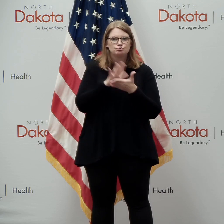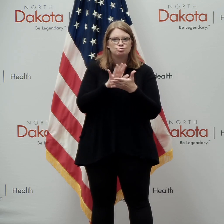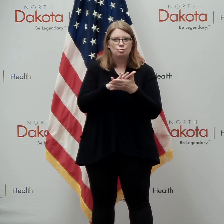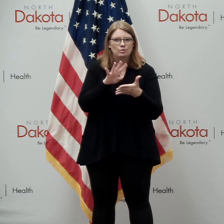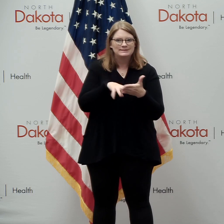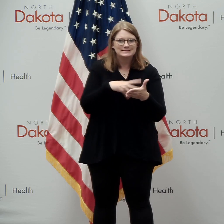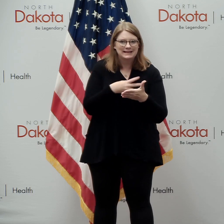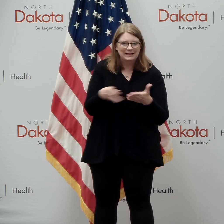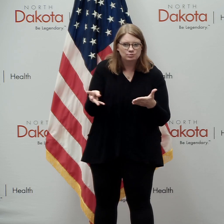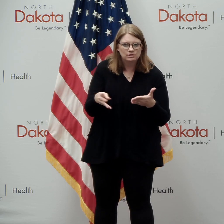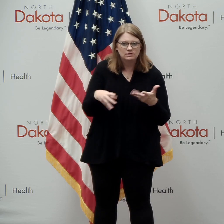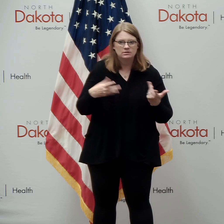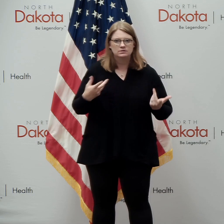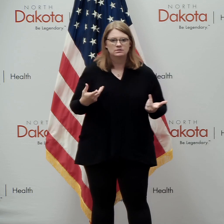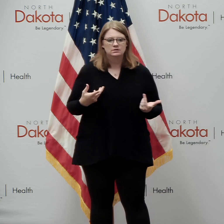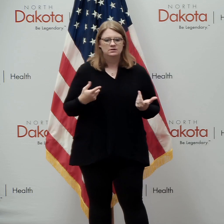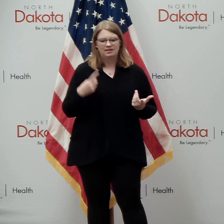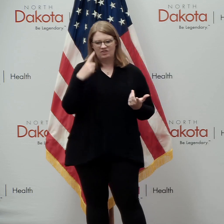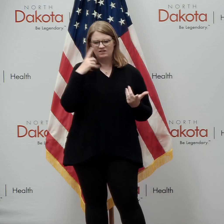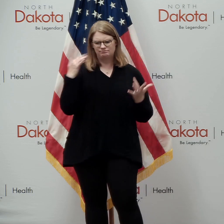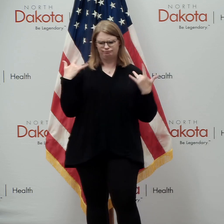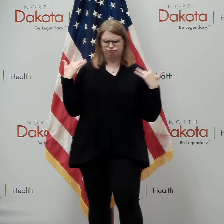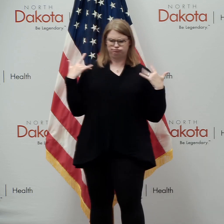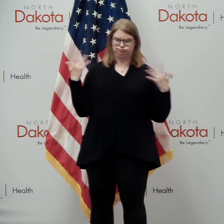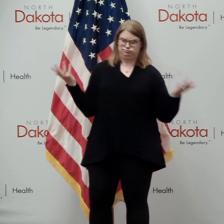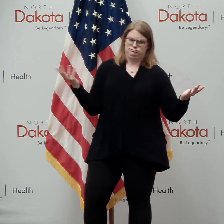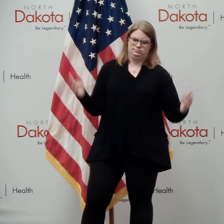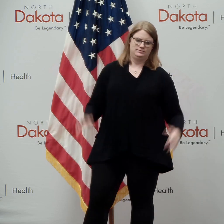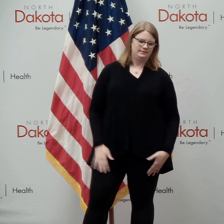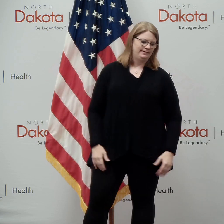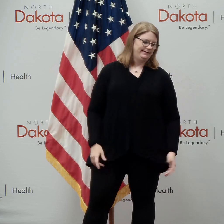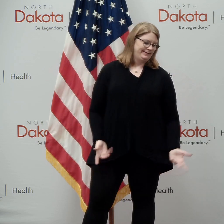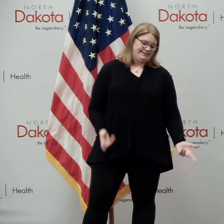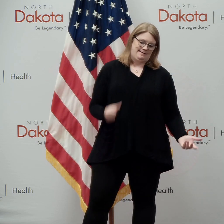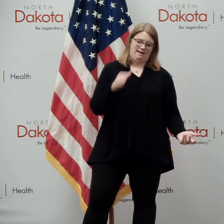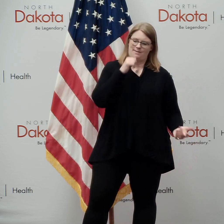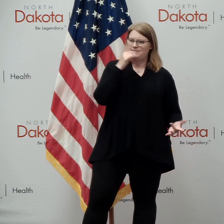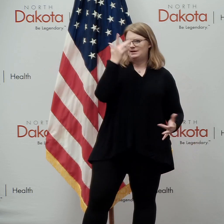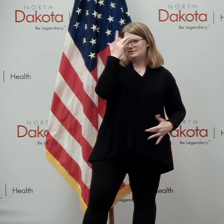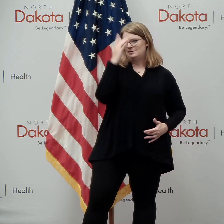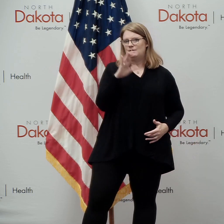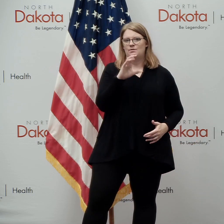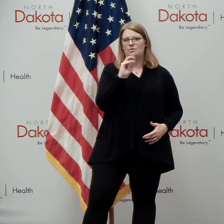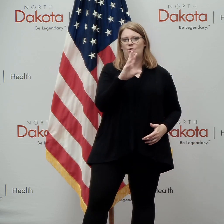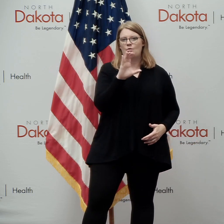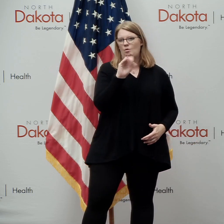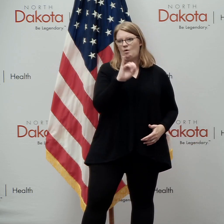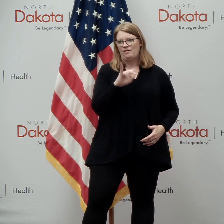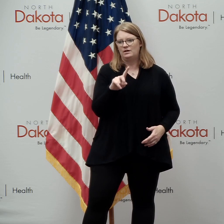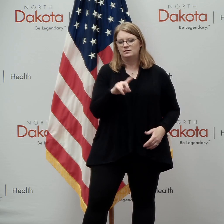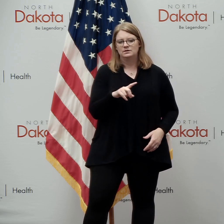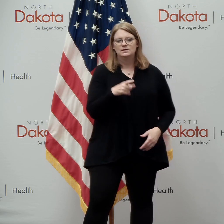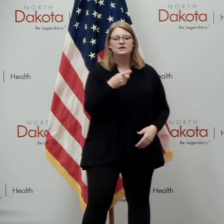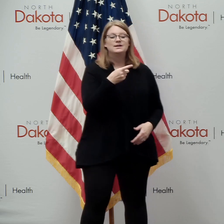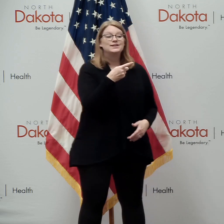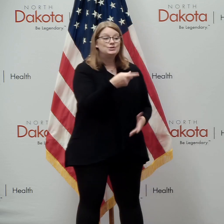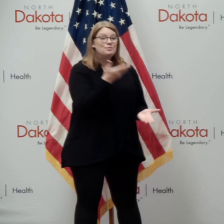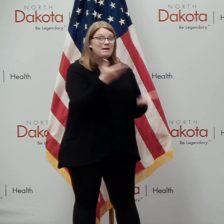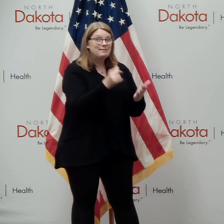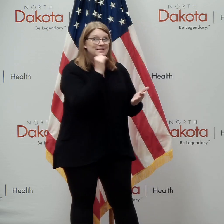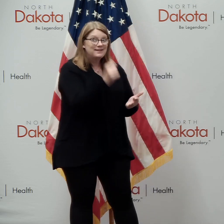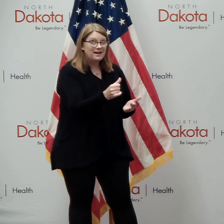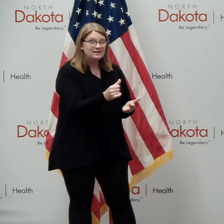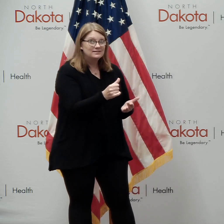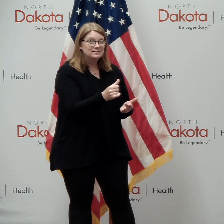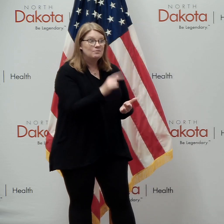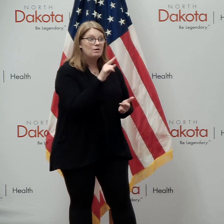hey, this doesn't affect me, I'm not going to get sick from COVID, you may not get sick from COVID, but your actions may